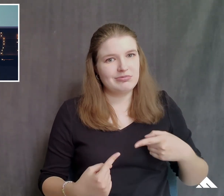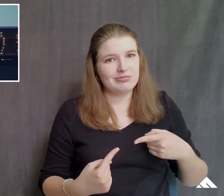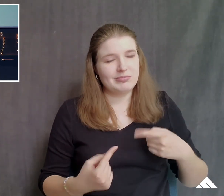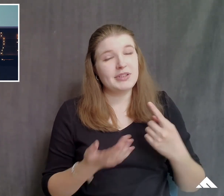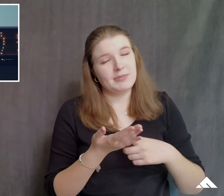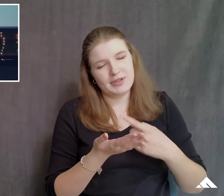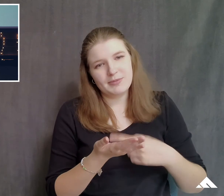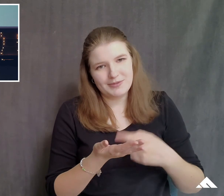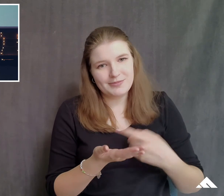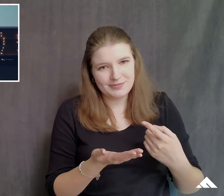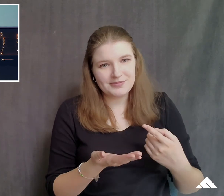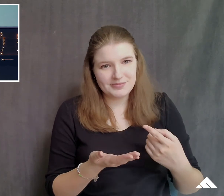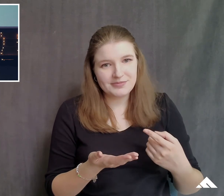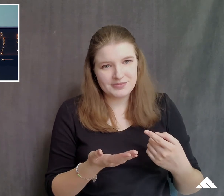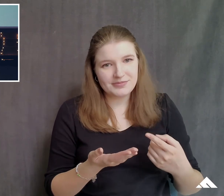Sometimes.